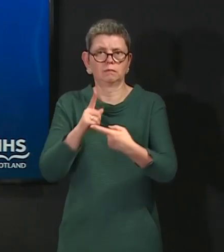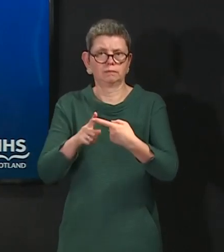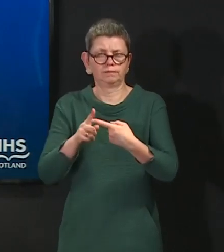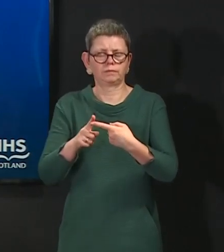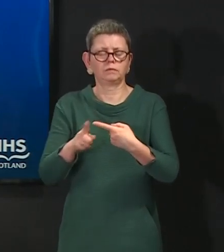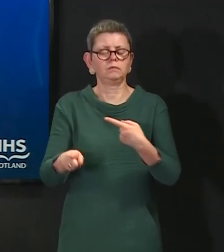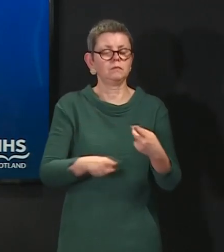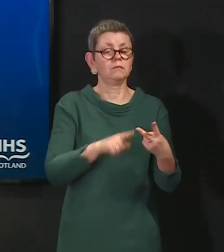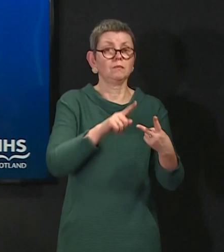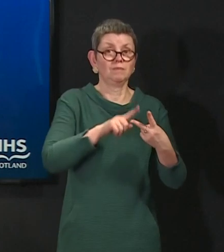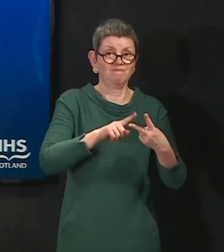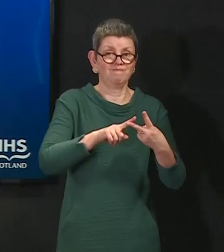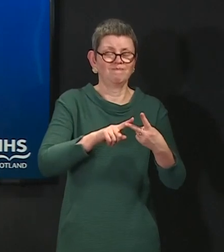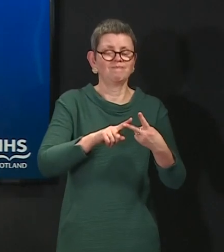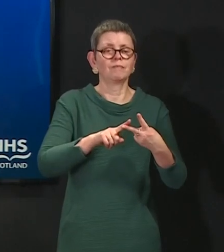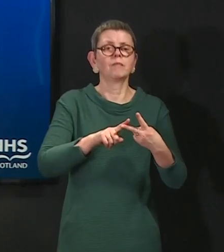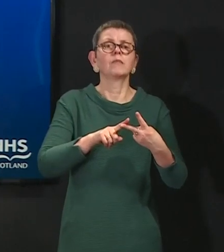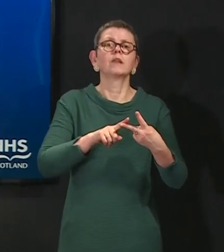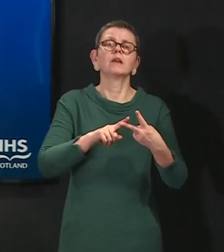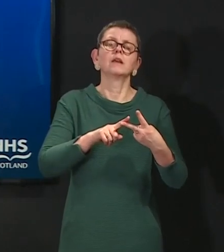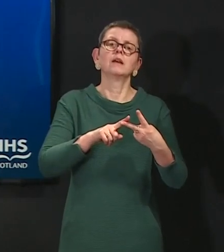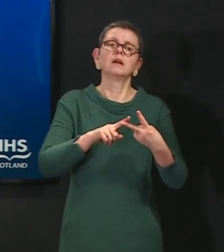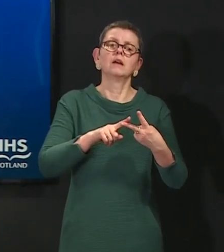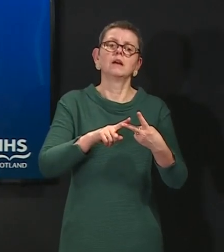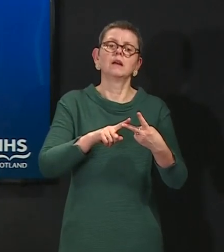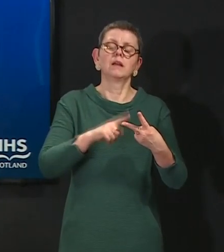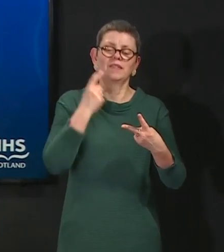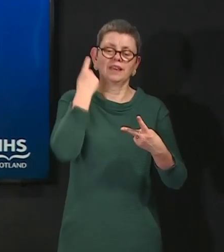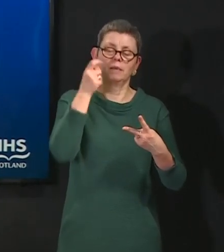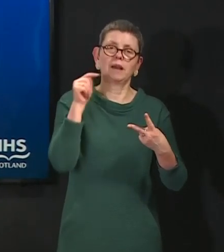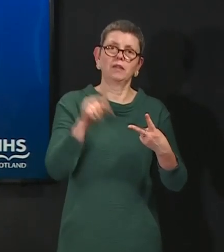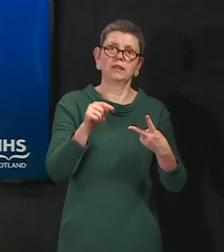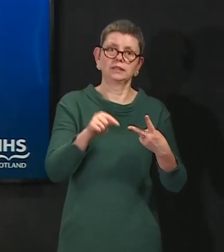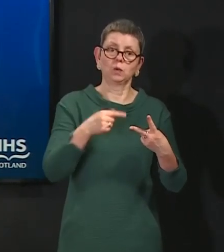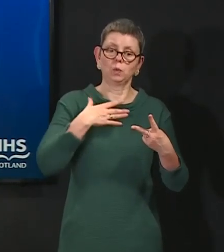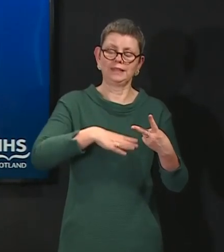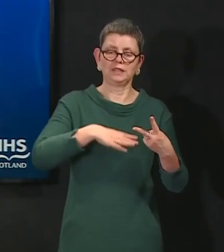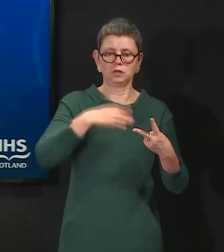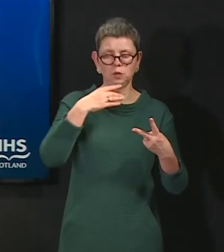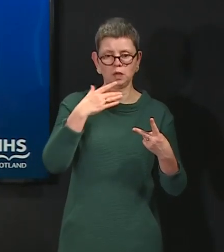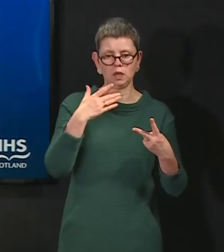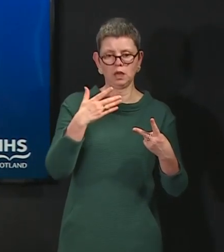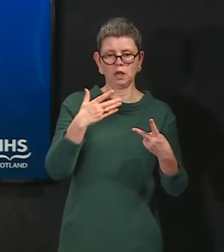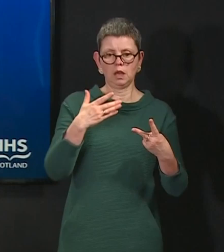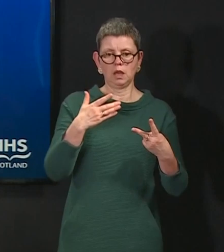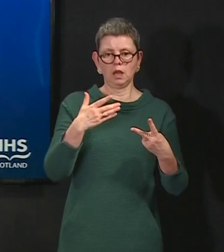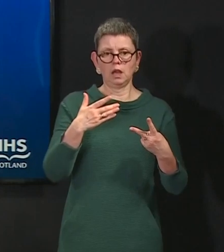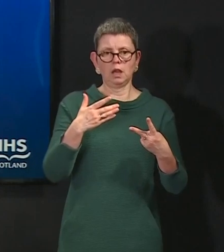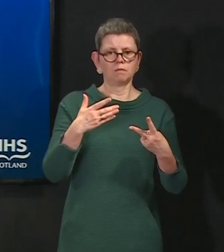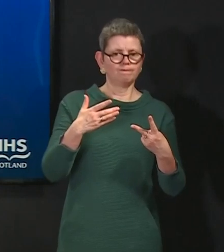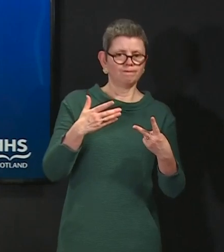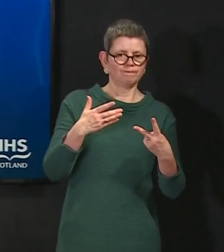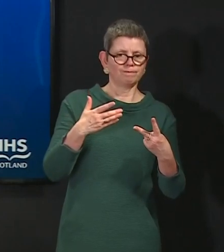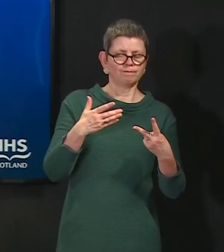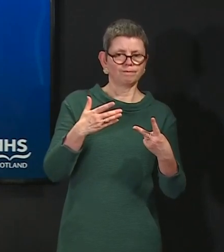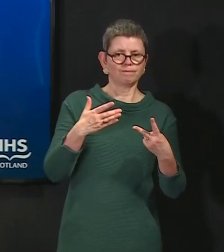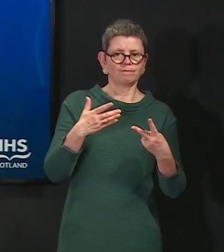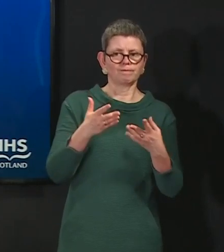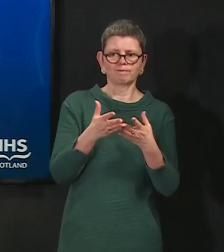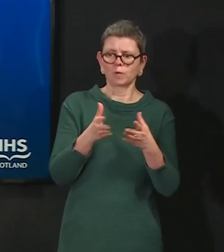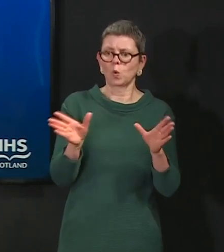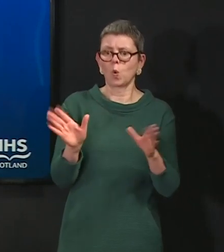And secondly, in looking at that work, we need to very proactively engage the widest possible clinical